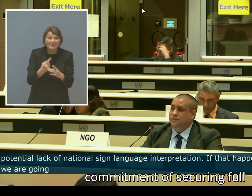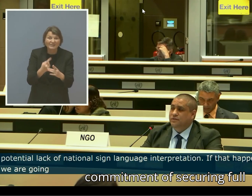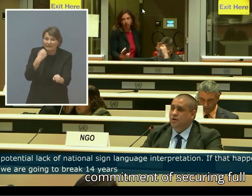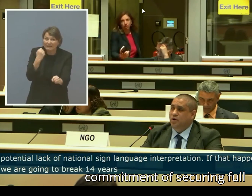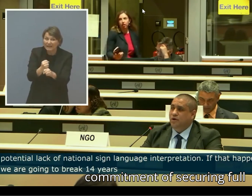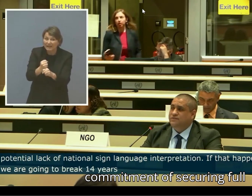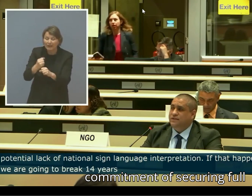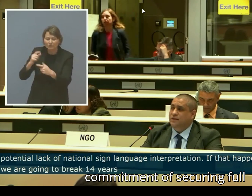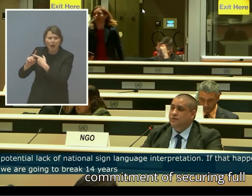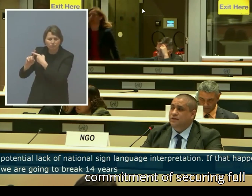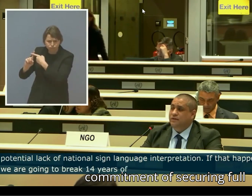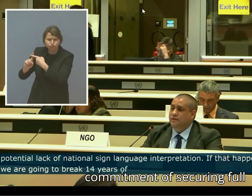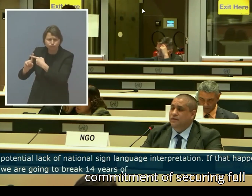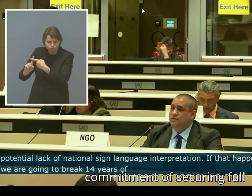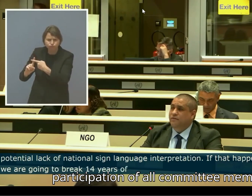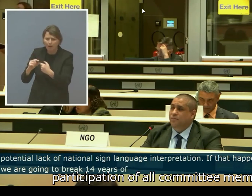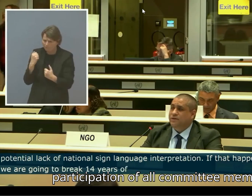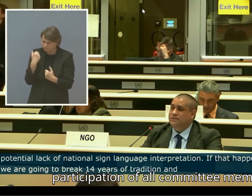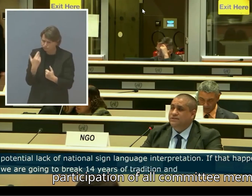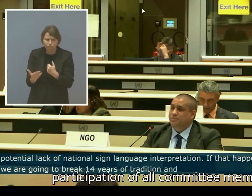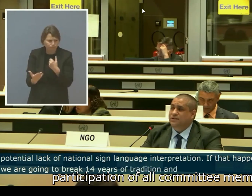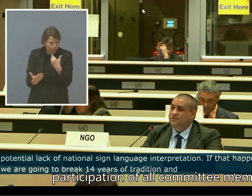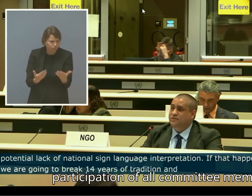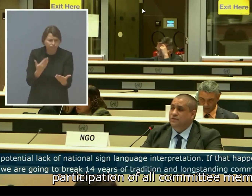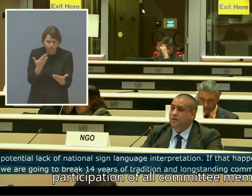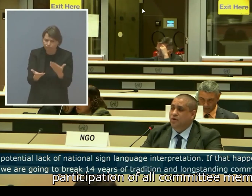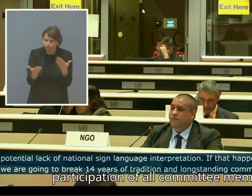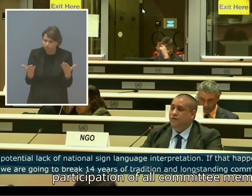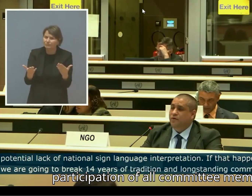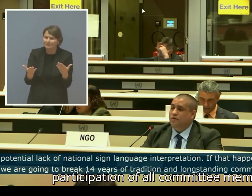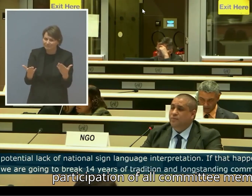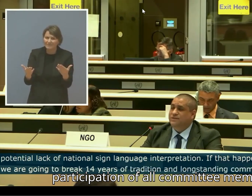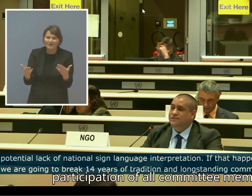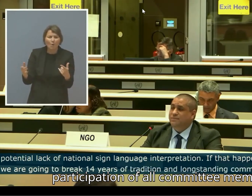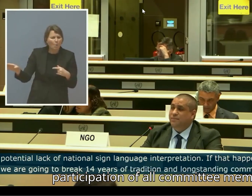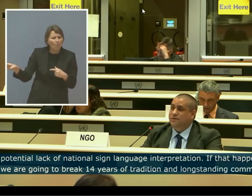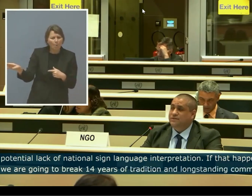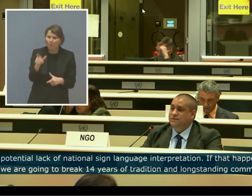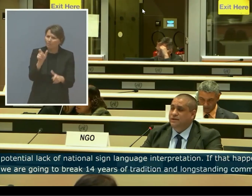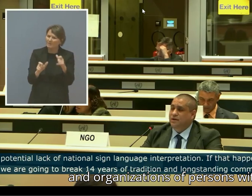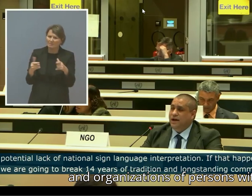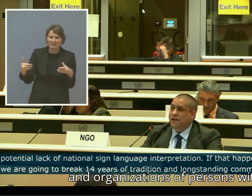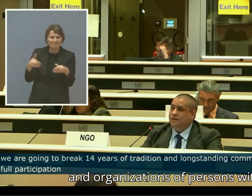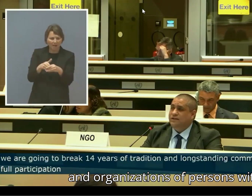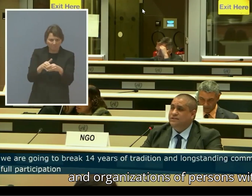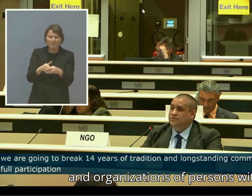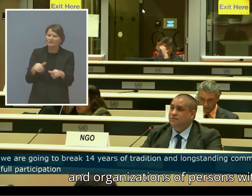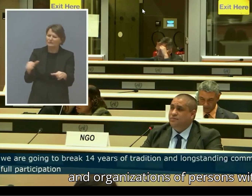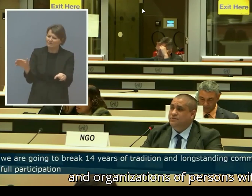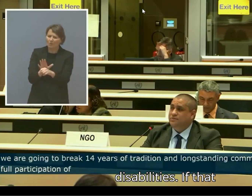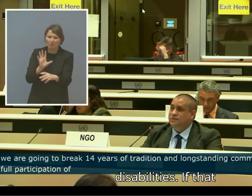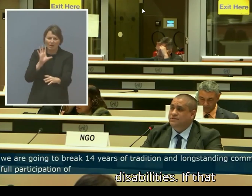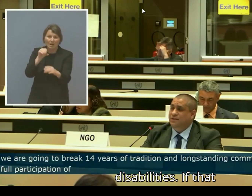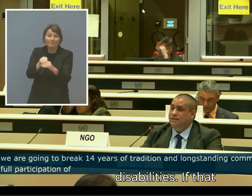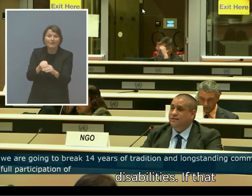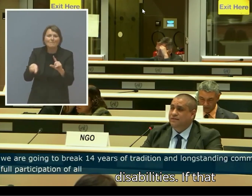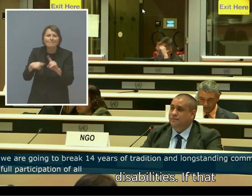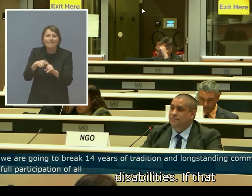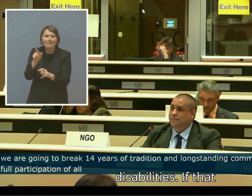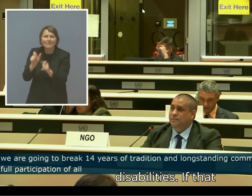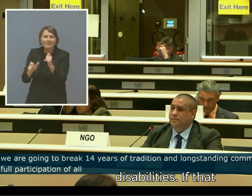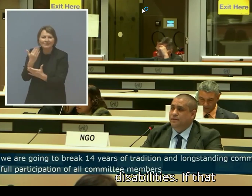commitment of securing full participation of all committee members and organization of persons with